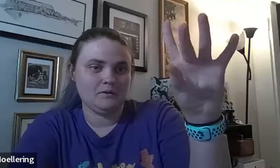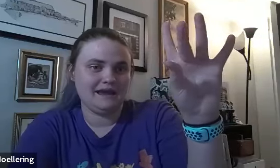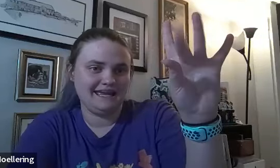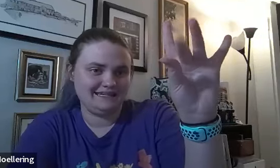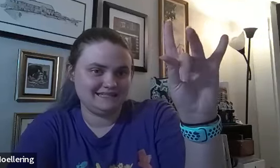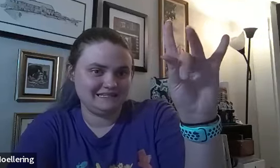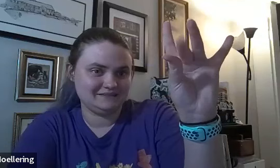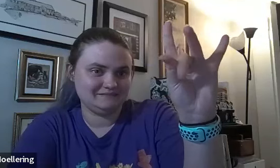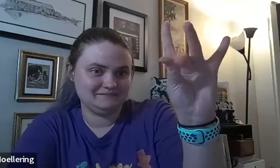Or 18.